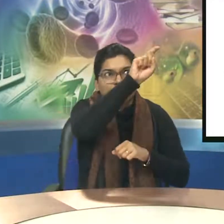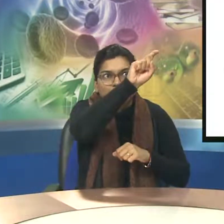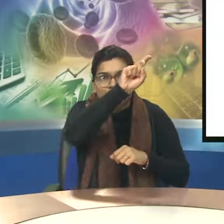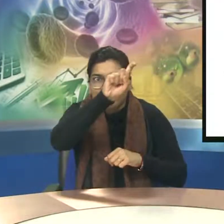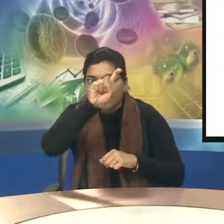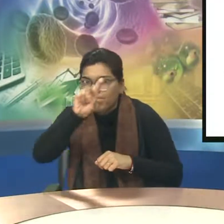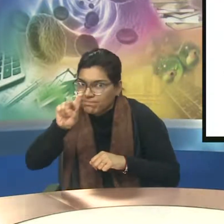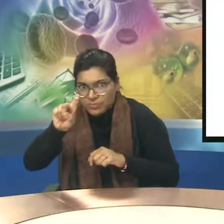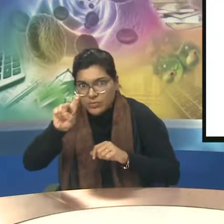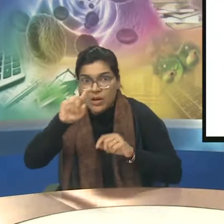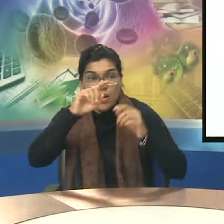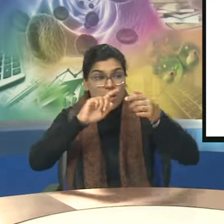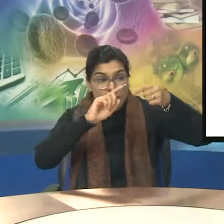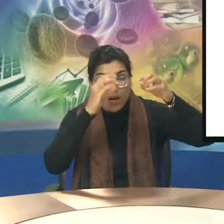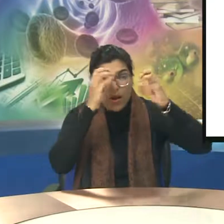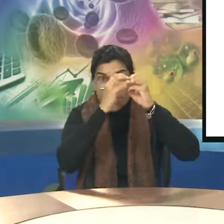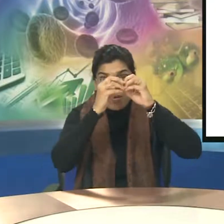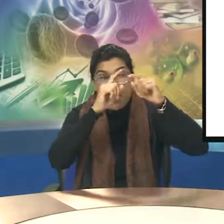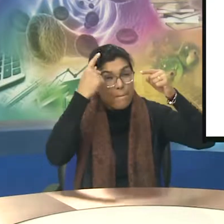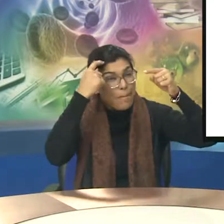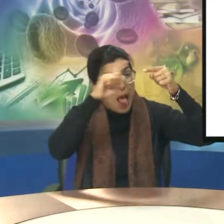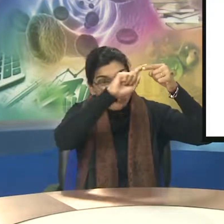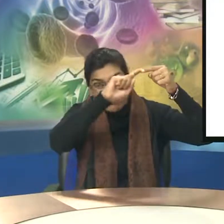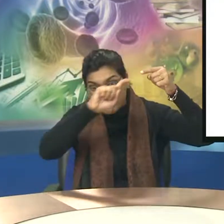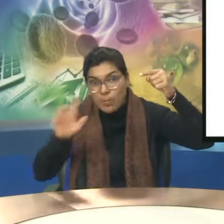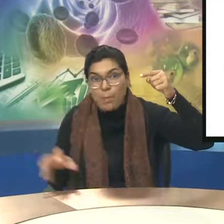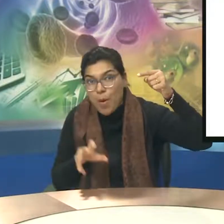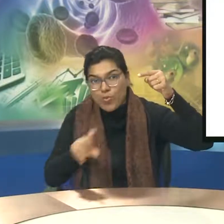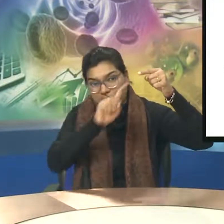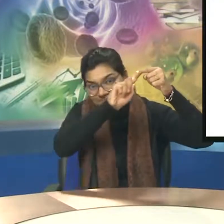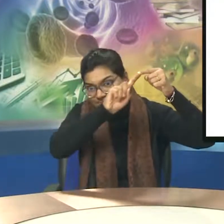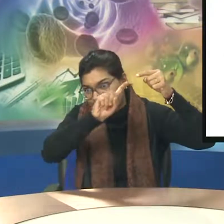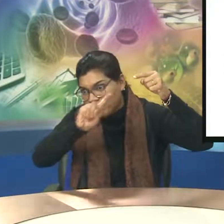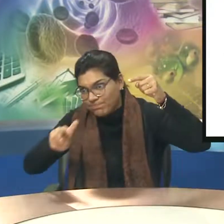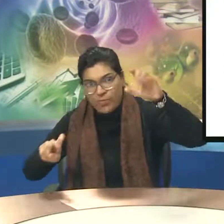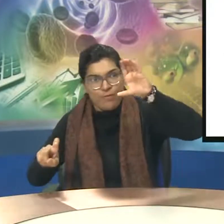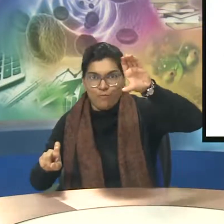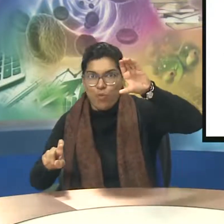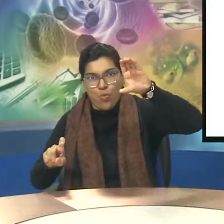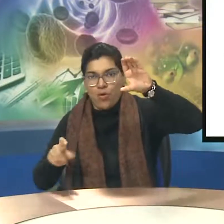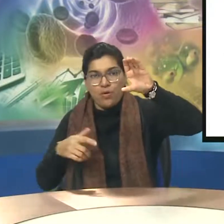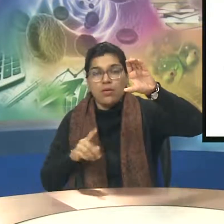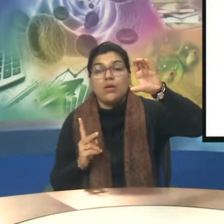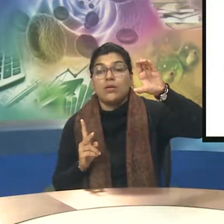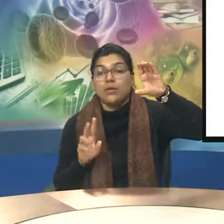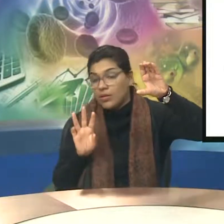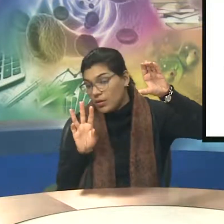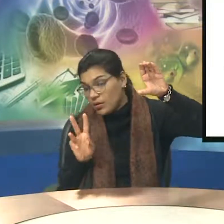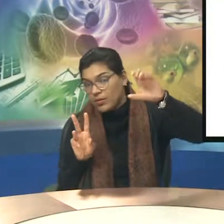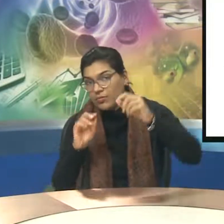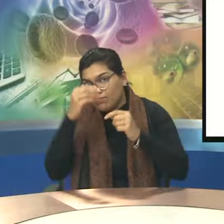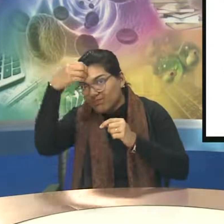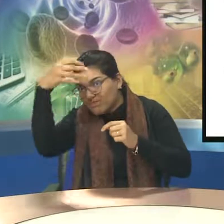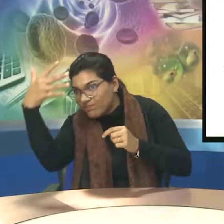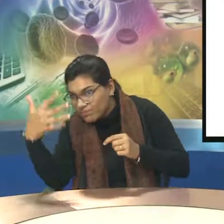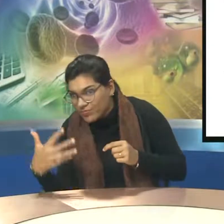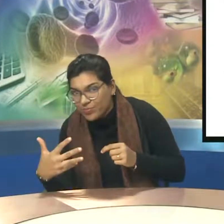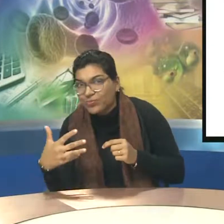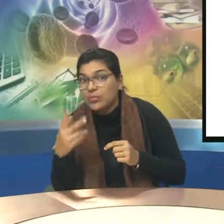doing the same thing whatever has written in the format. For example, choosing first line from